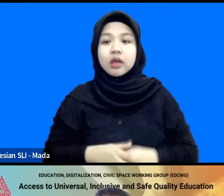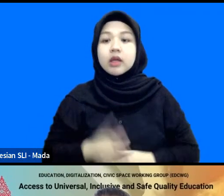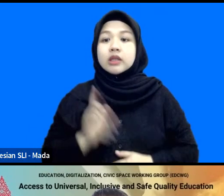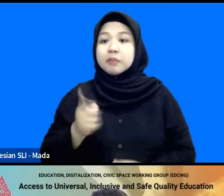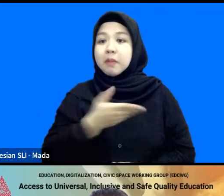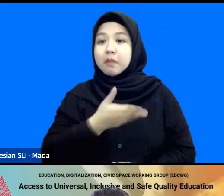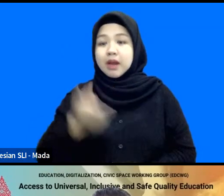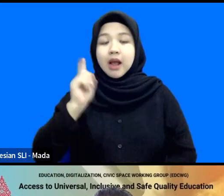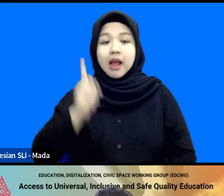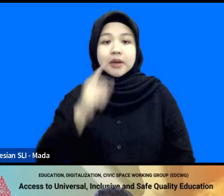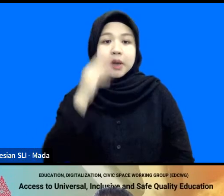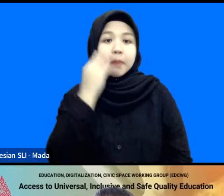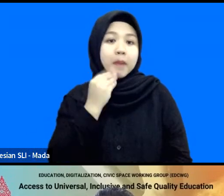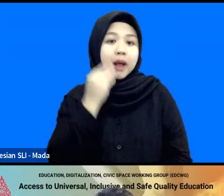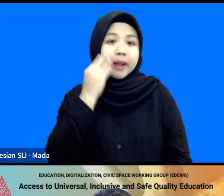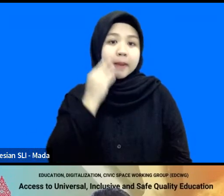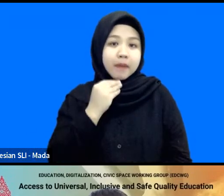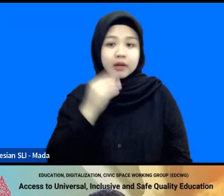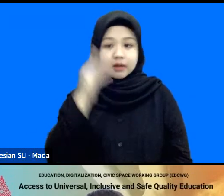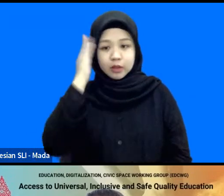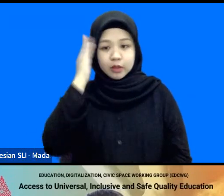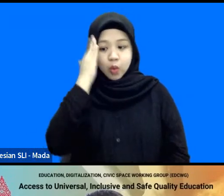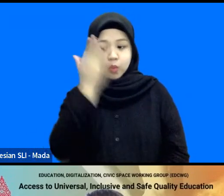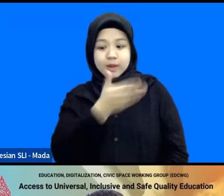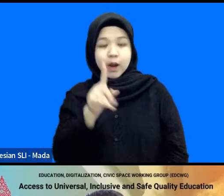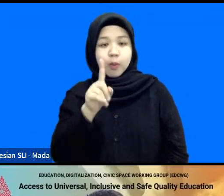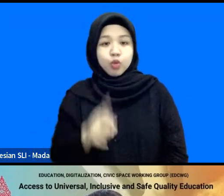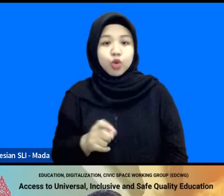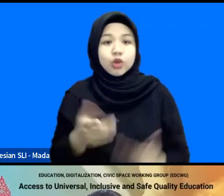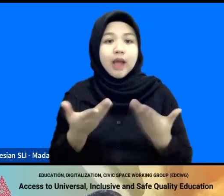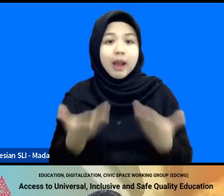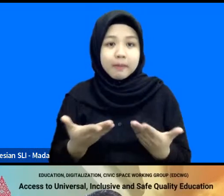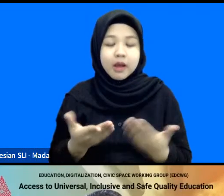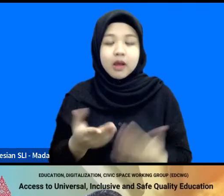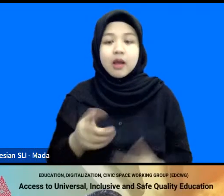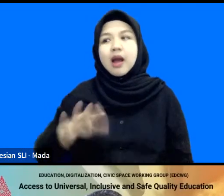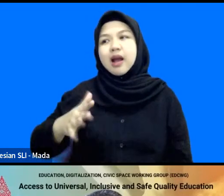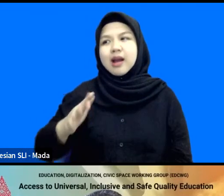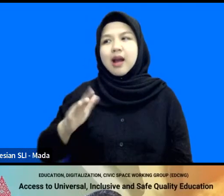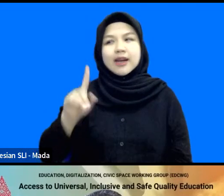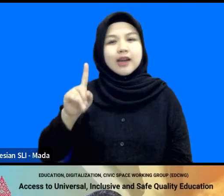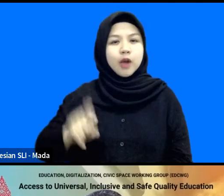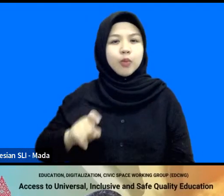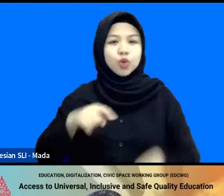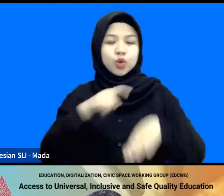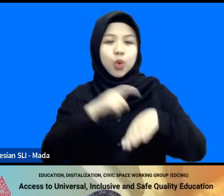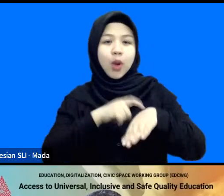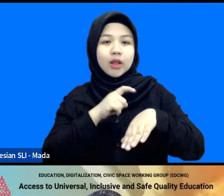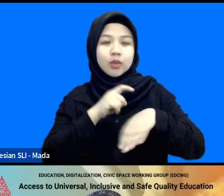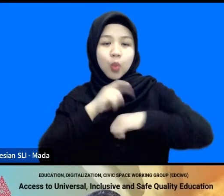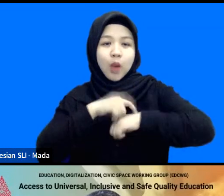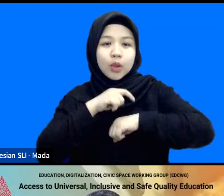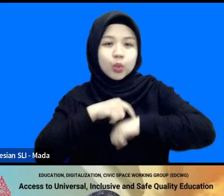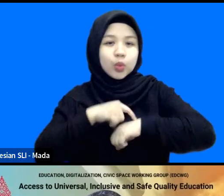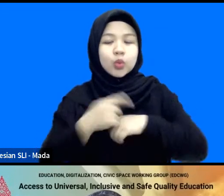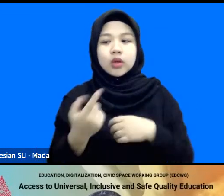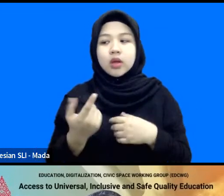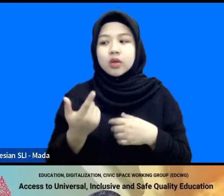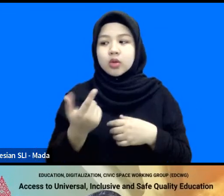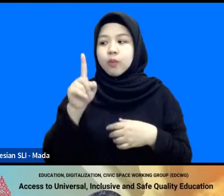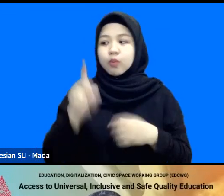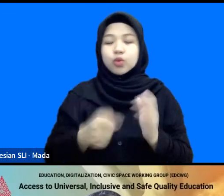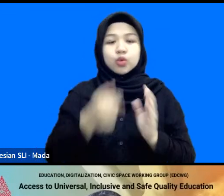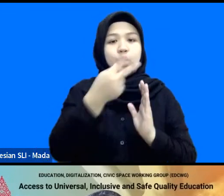sometimes this takes more time and sometimes more money, but that kind of needs to be built into the approach, and